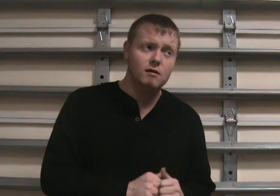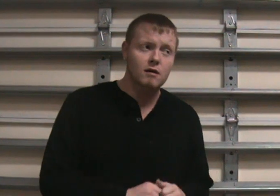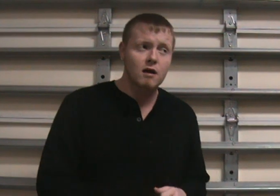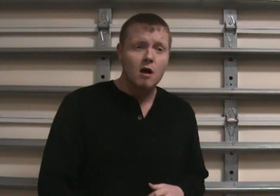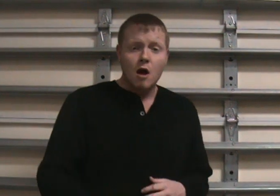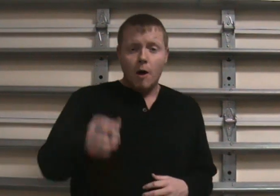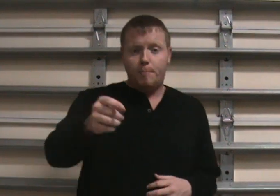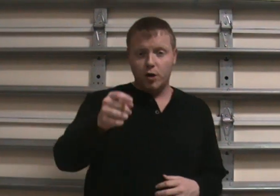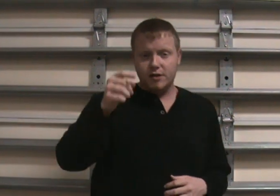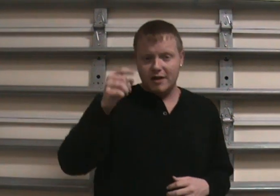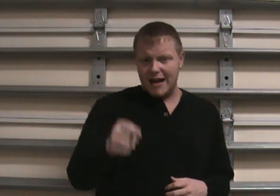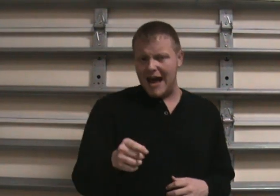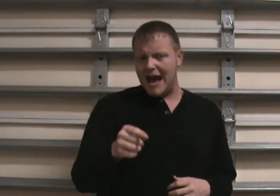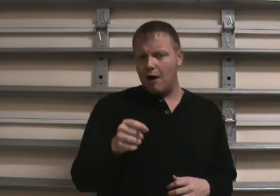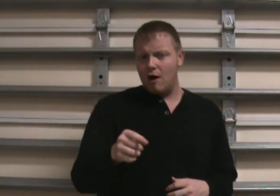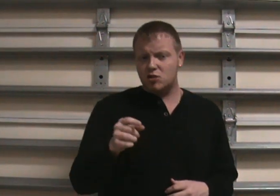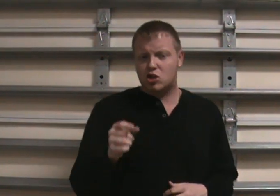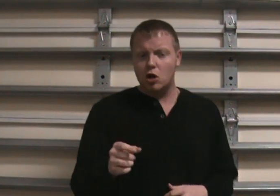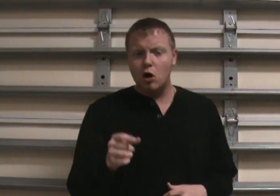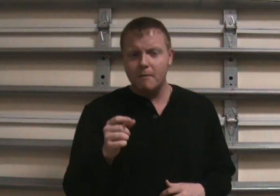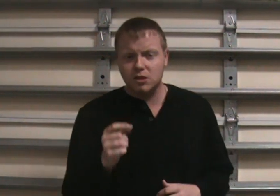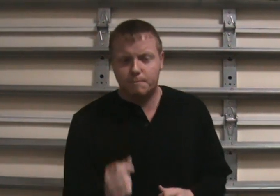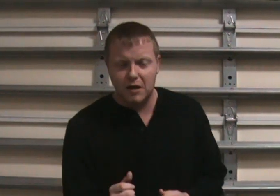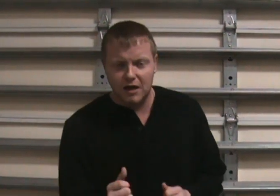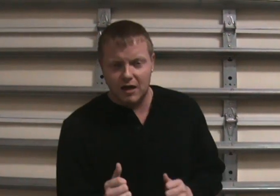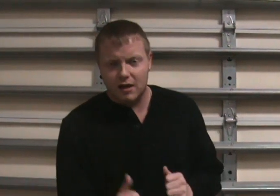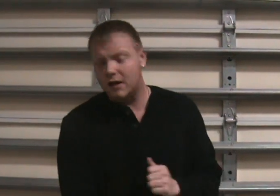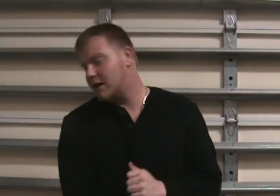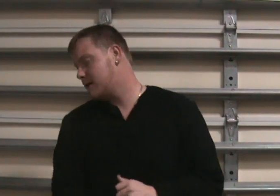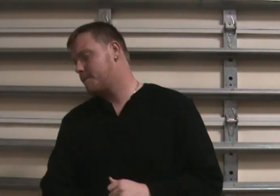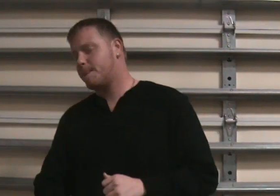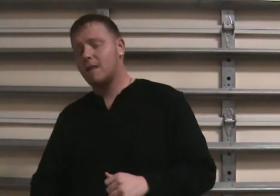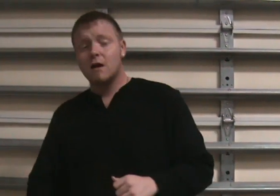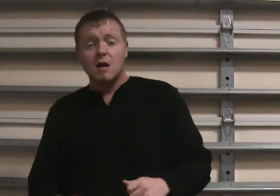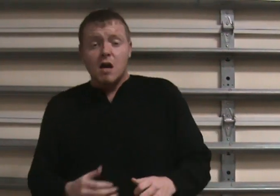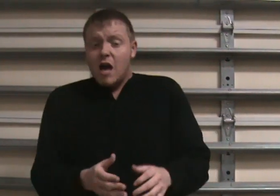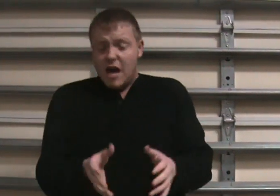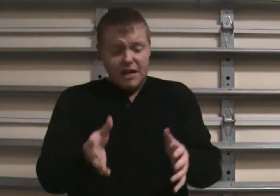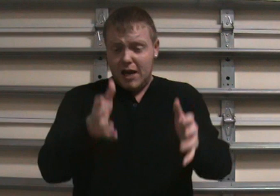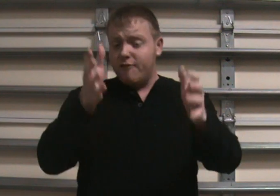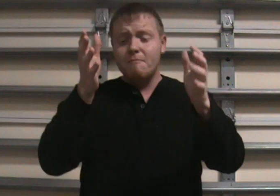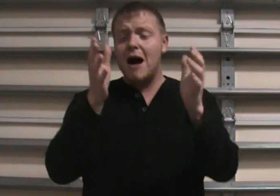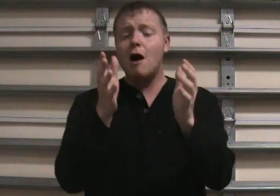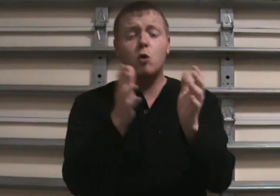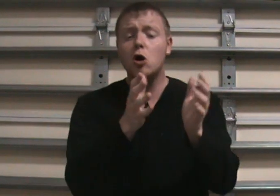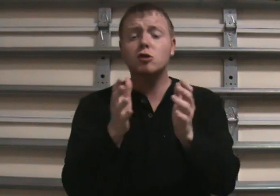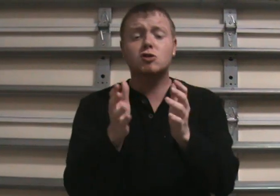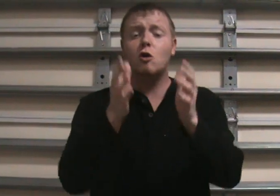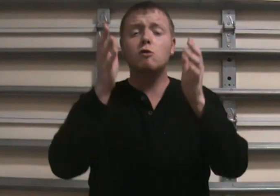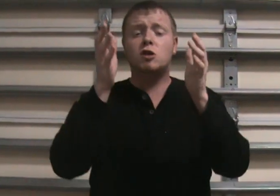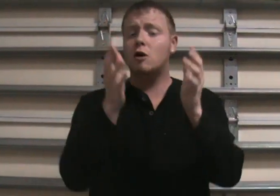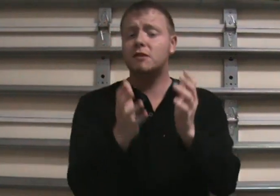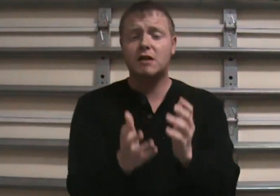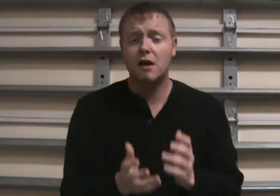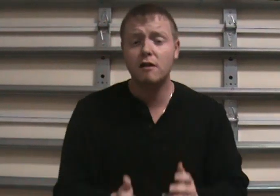But now I'm so much better. And if my words don't come together,